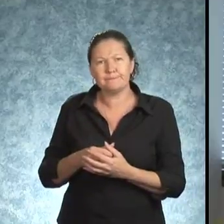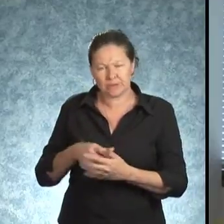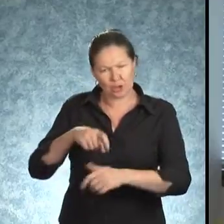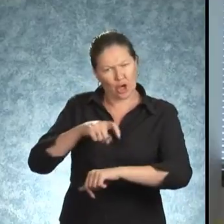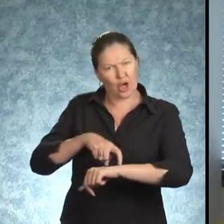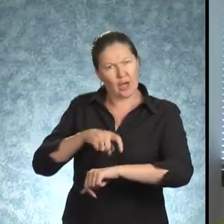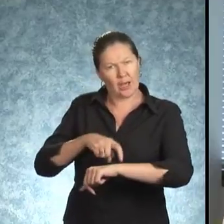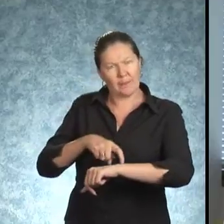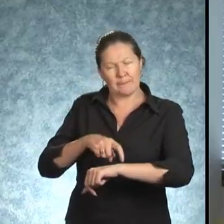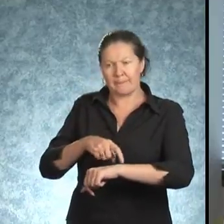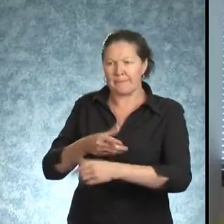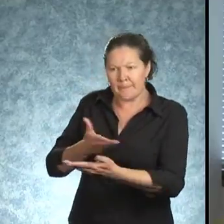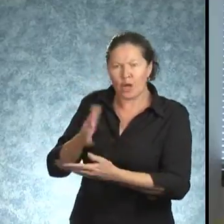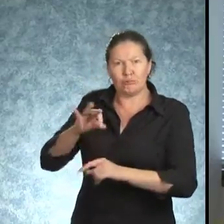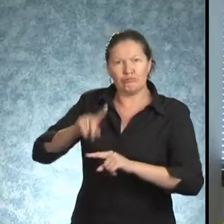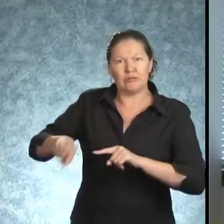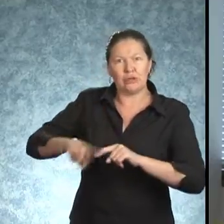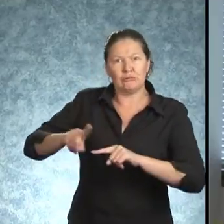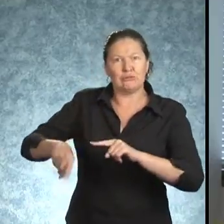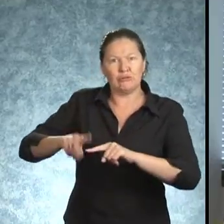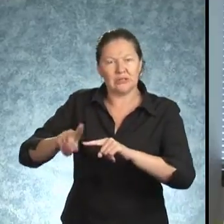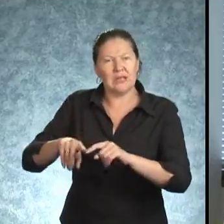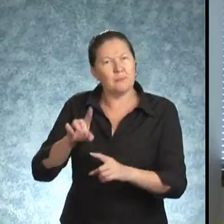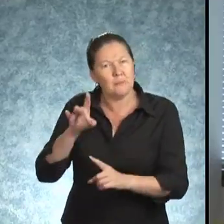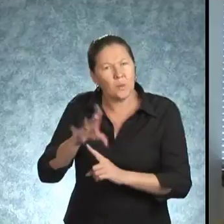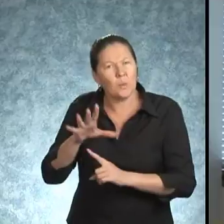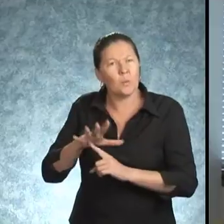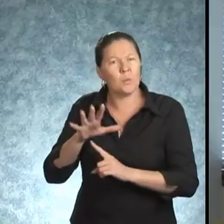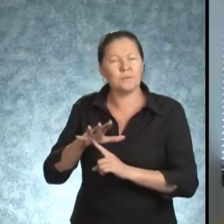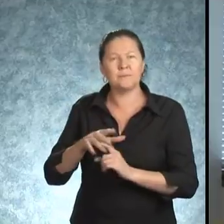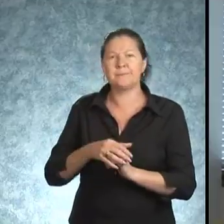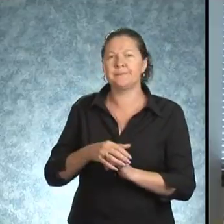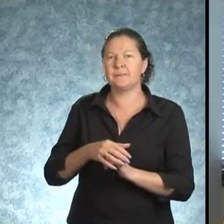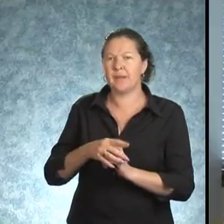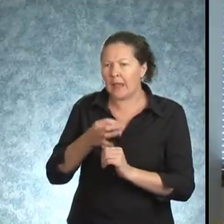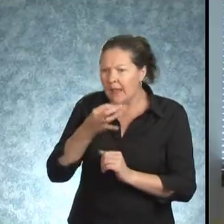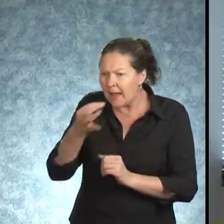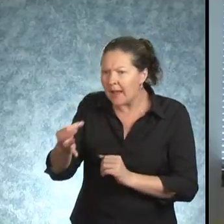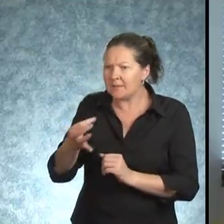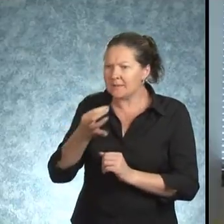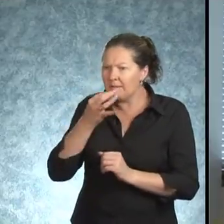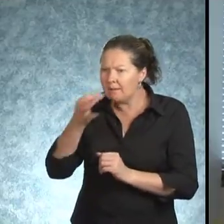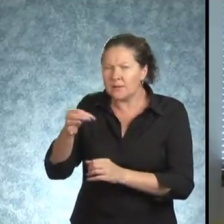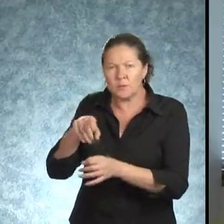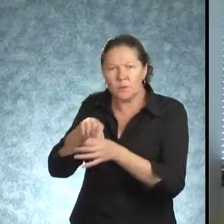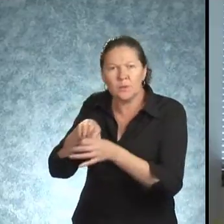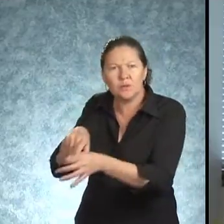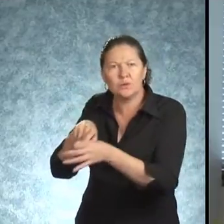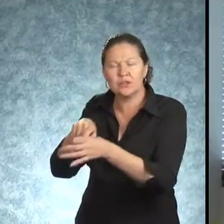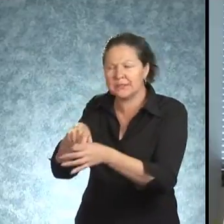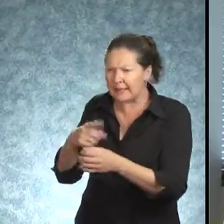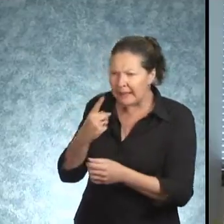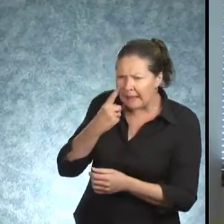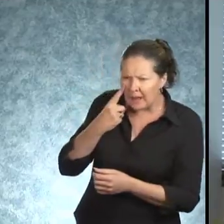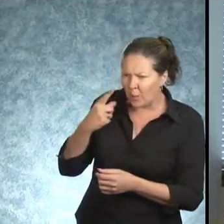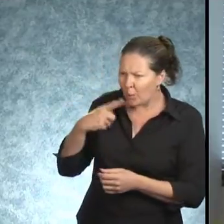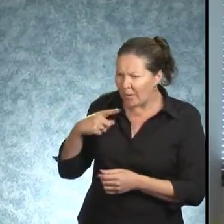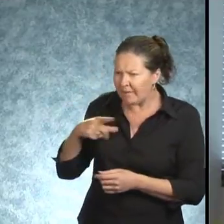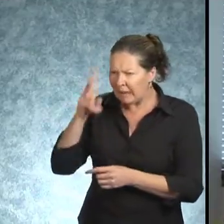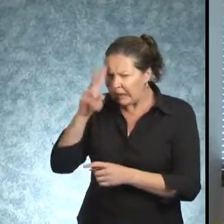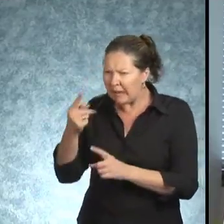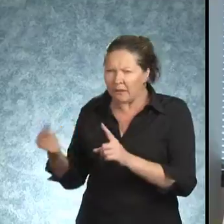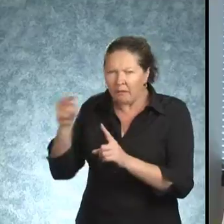Having time really to do that and not rushing it is really important, and asking them questions to try and find out why do they